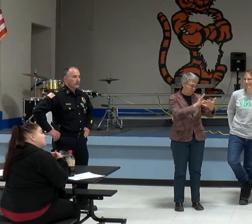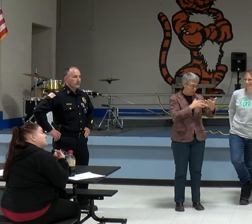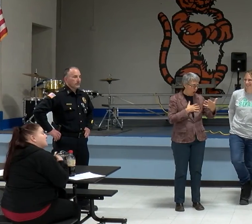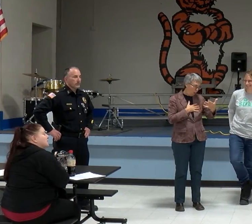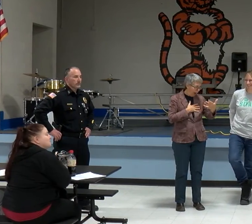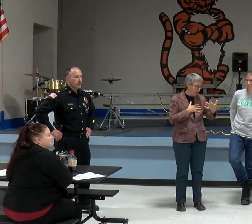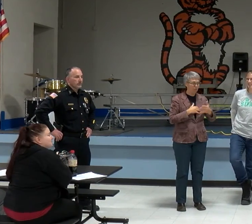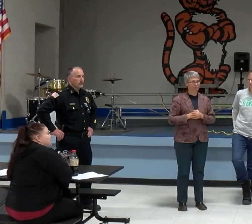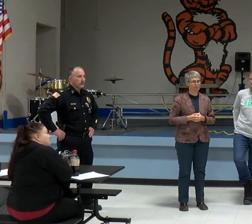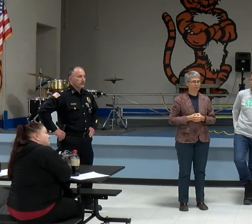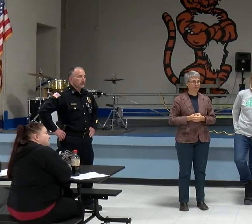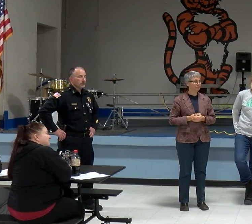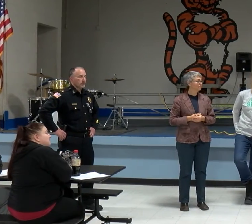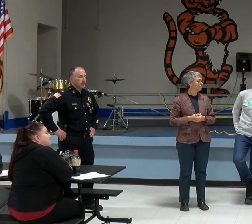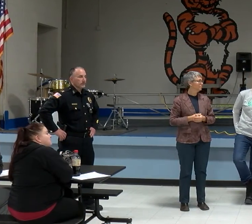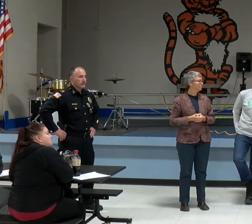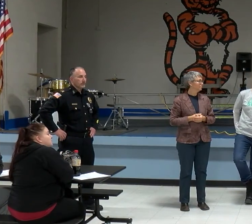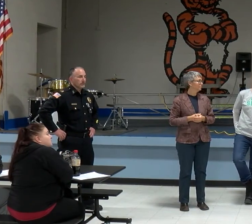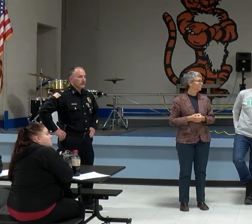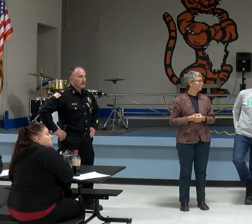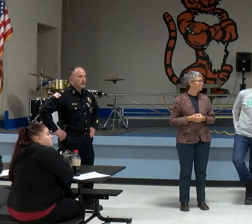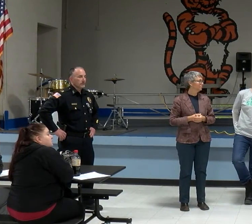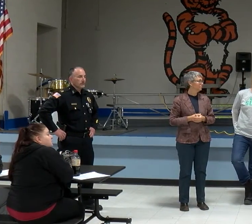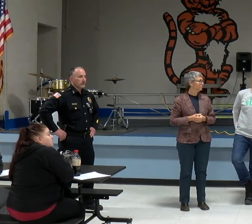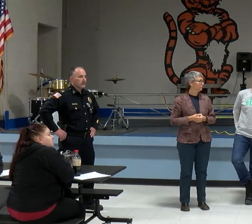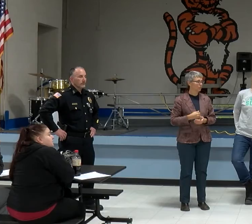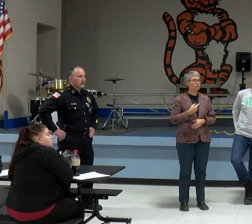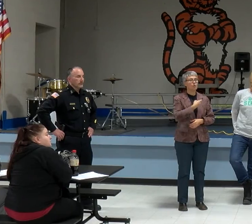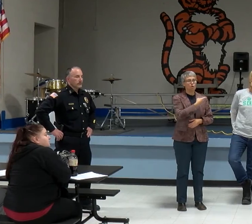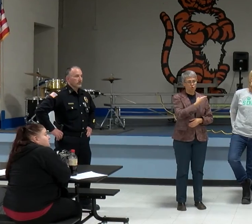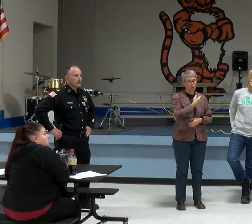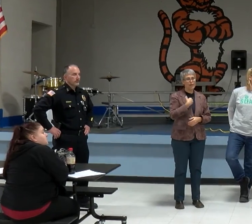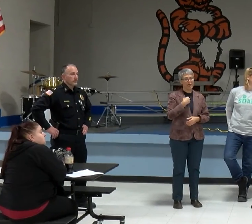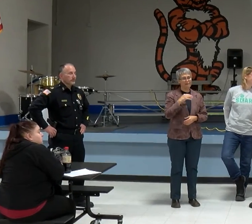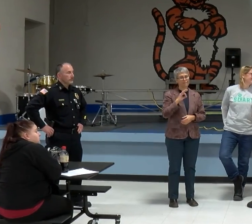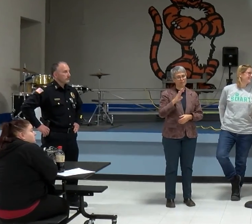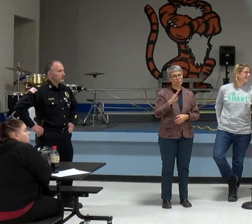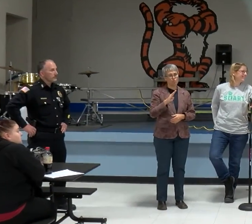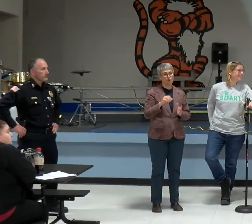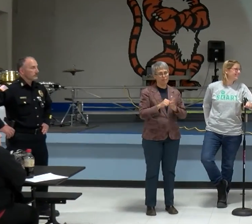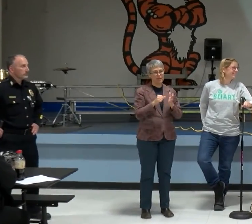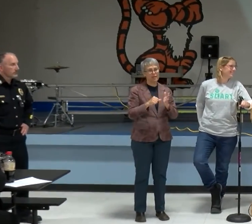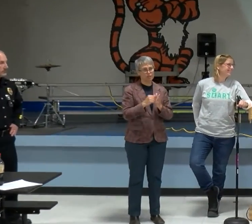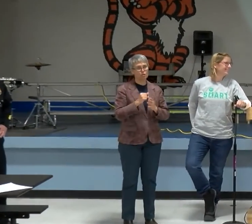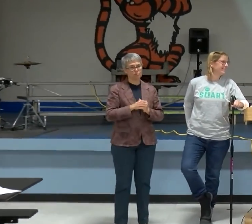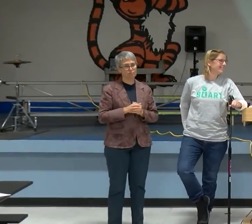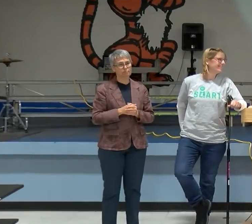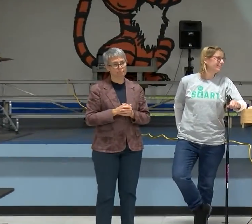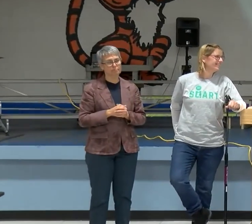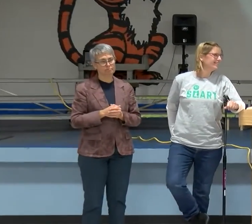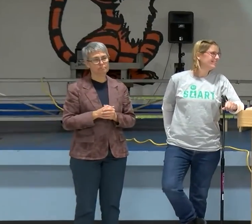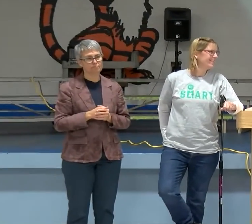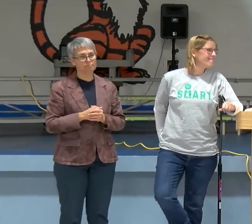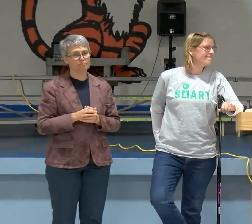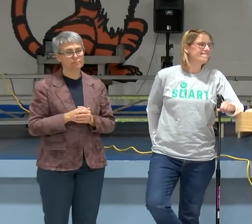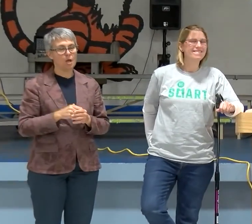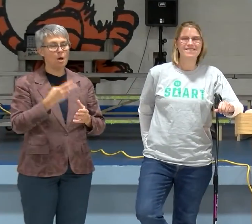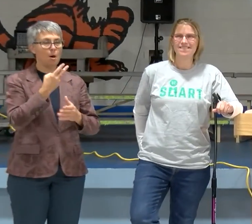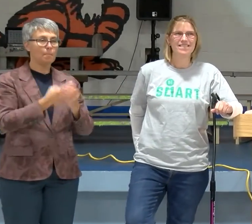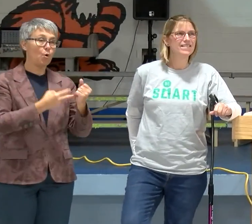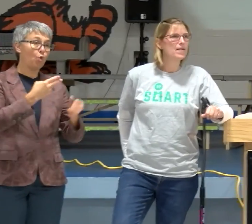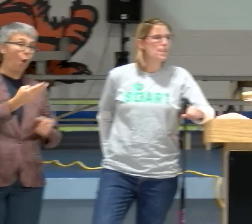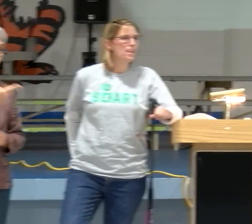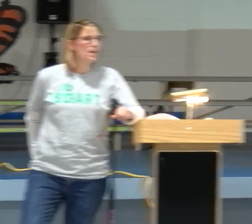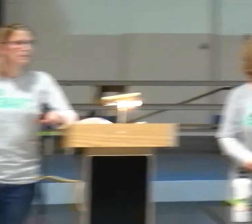videos. Moms Demand Action Pioneer Valley, we do have a Facebook page, and Moms Demand Action has a Facebook page, Massachusetts, so you can look that up.